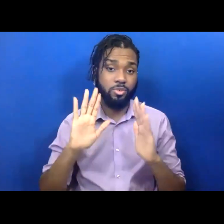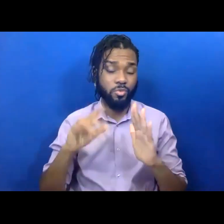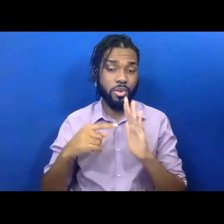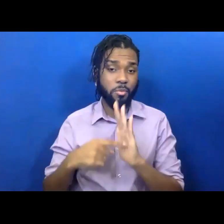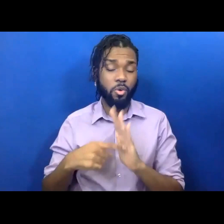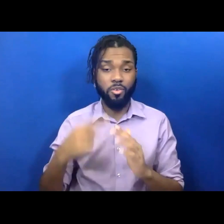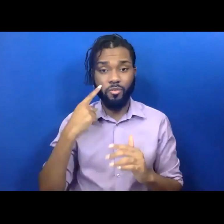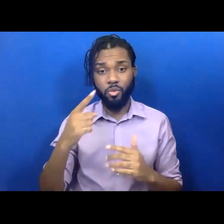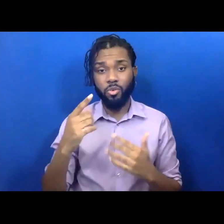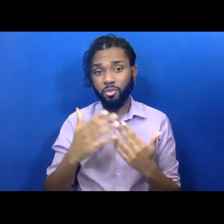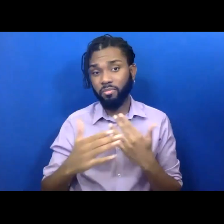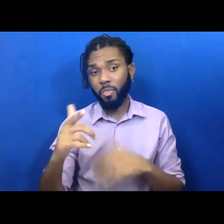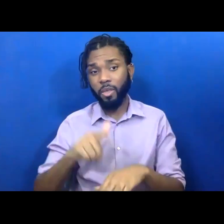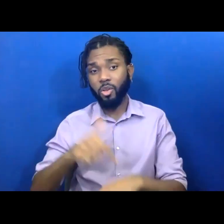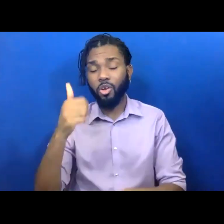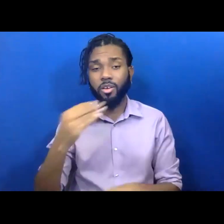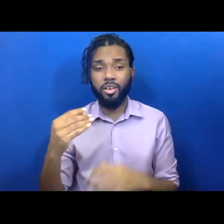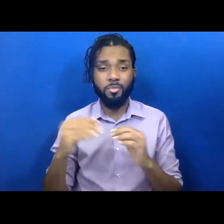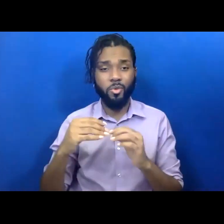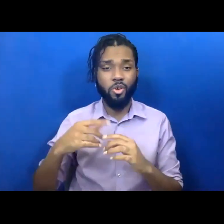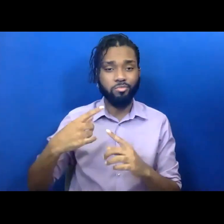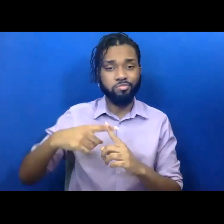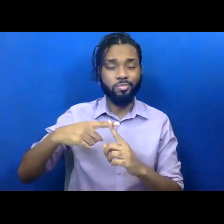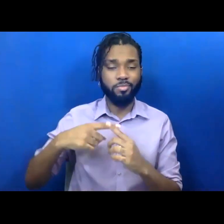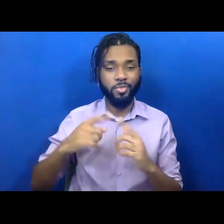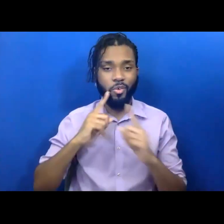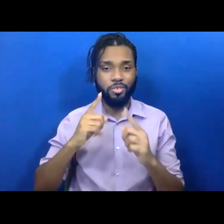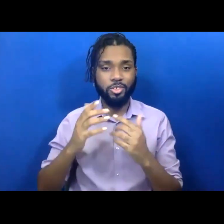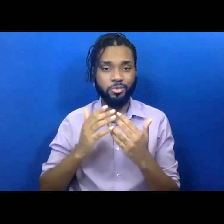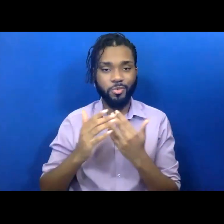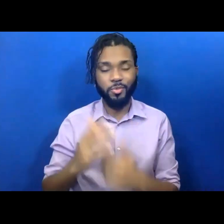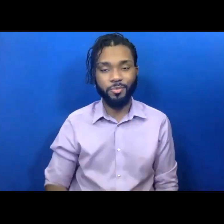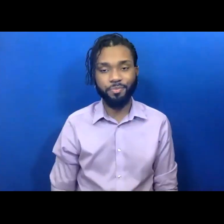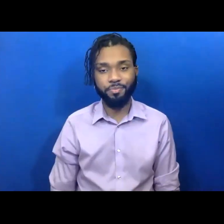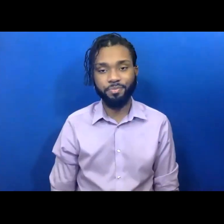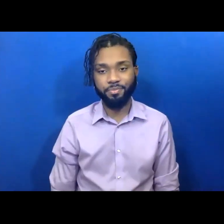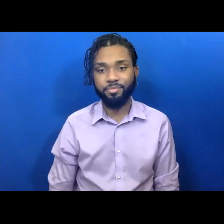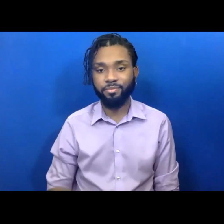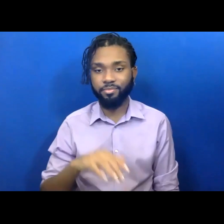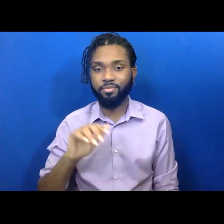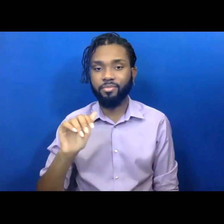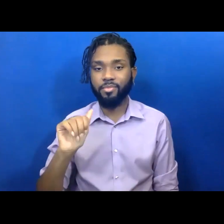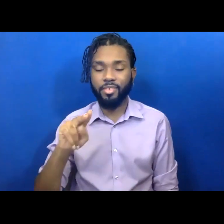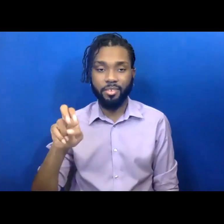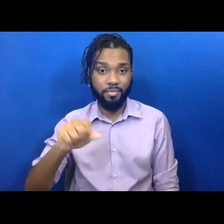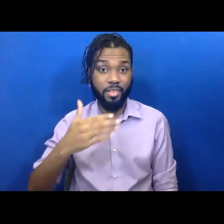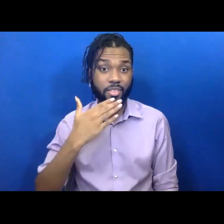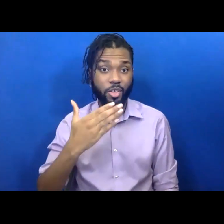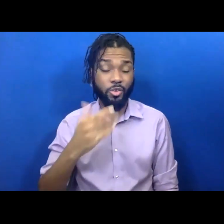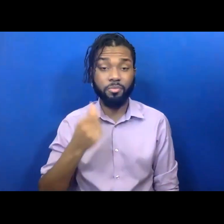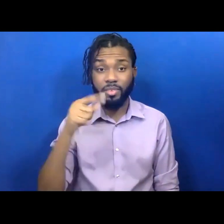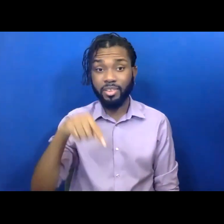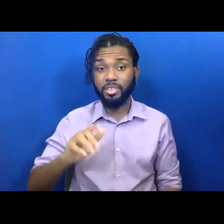longer and fruitful conversation going forward. Thank you. And yes, thank you all panelists. So this video,